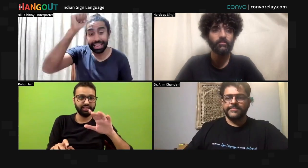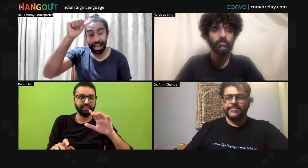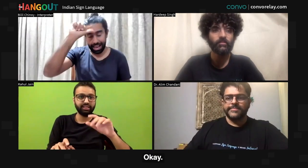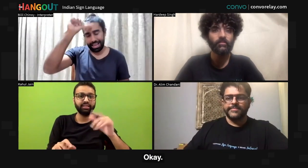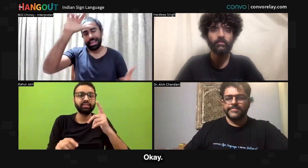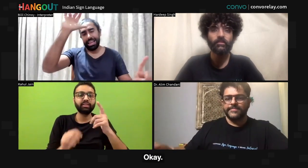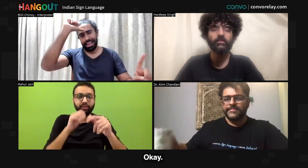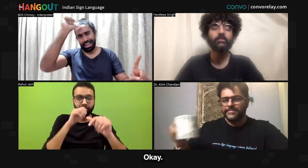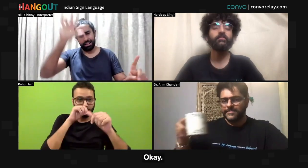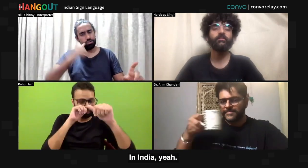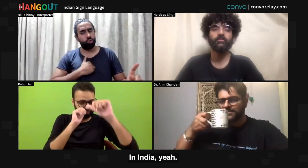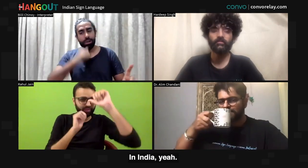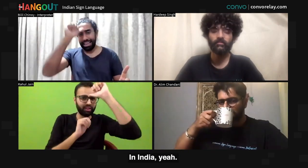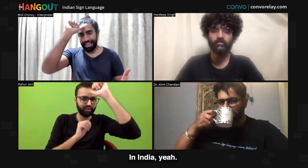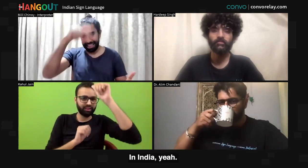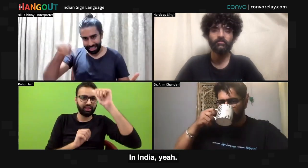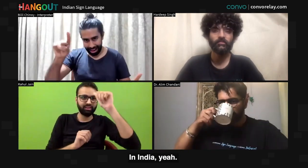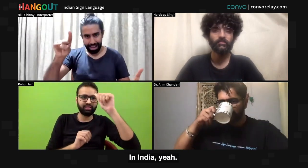Okay. In India. Yeah.